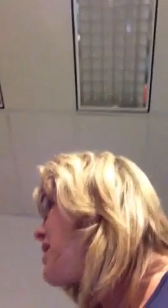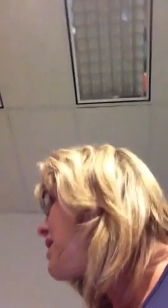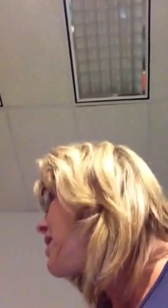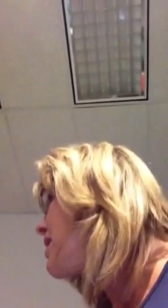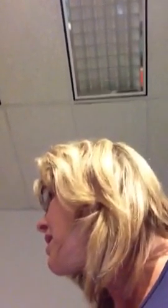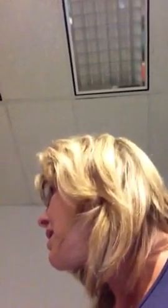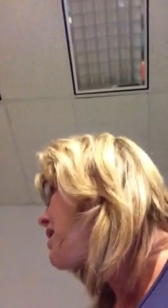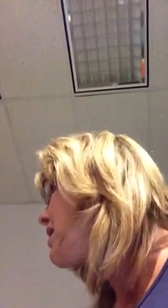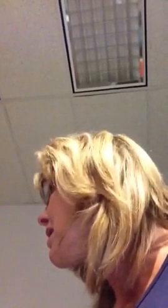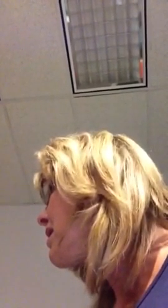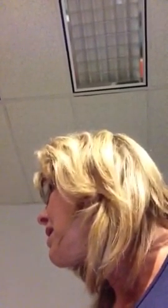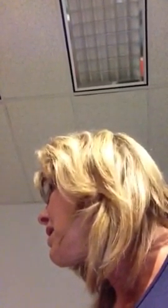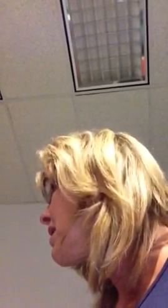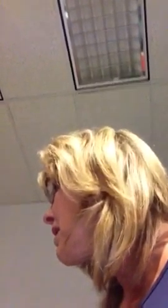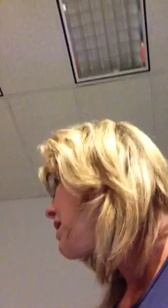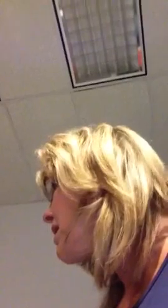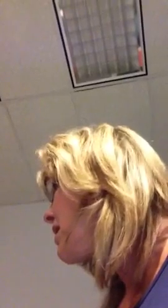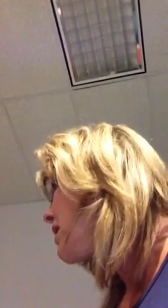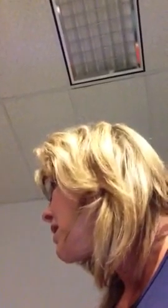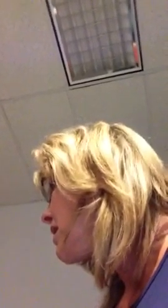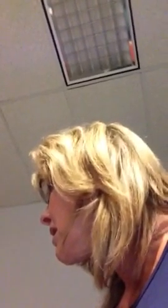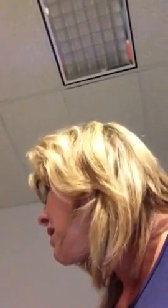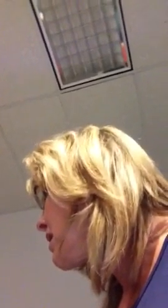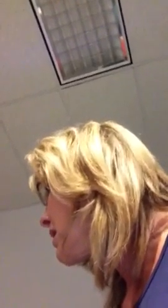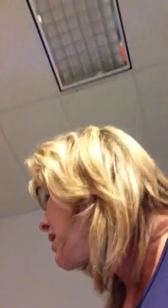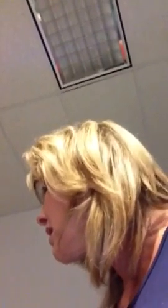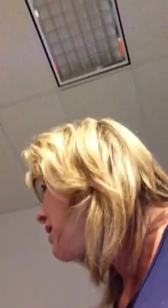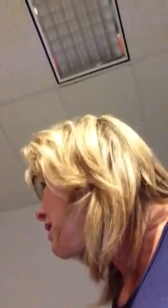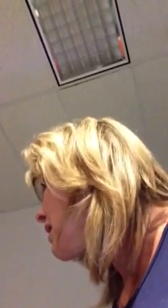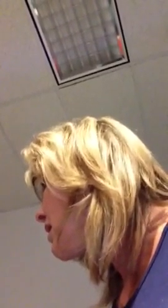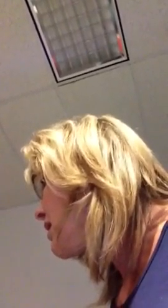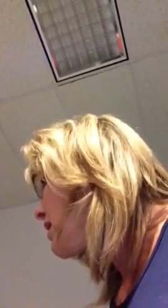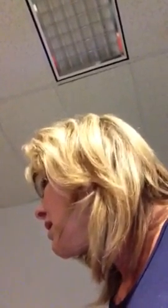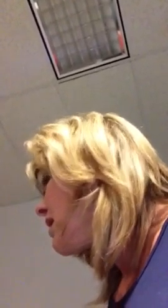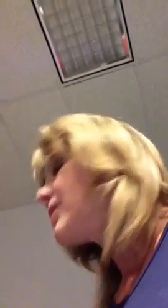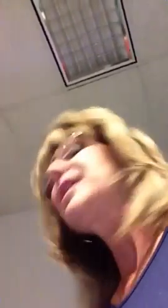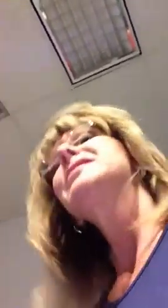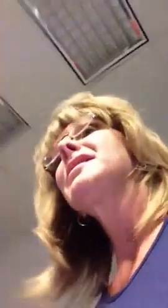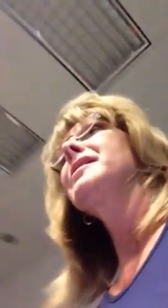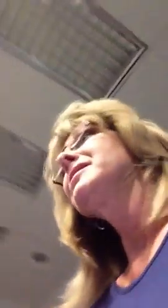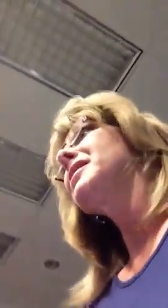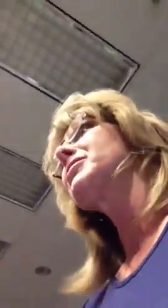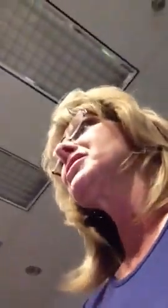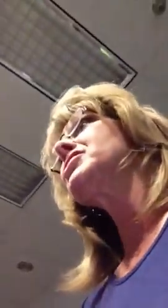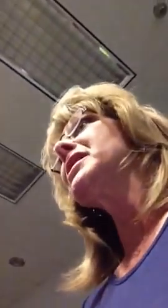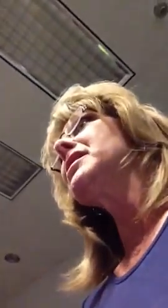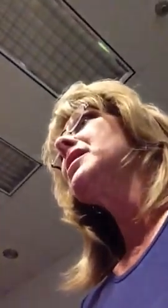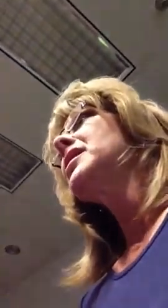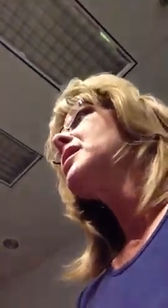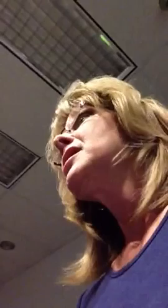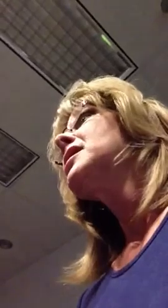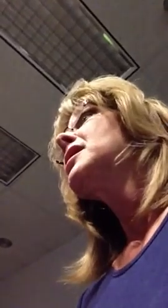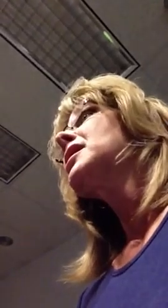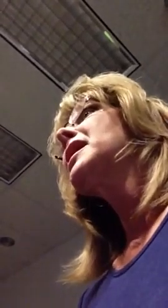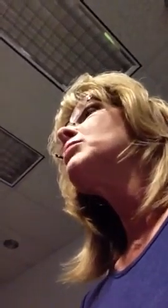somebody else's computer if you have iTunes. Because like. Okay, so I don't know how we're gonna do You it. might want to email it. Can